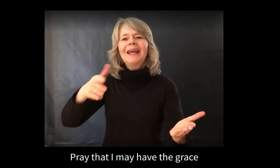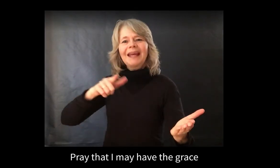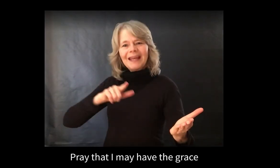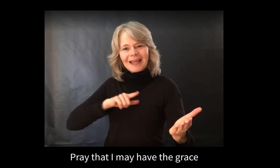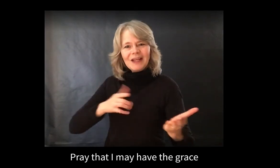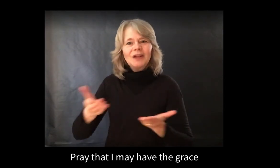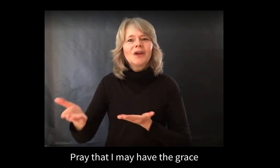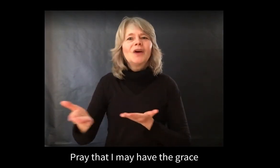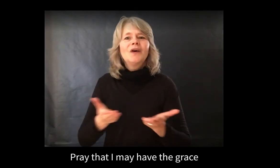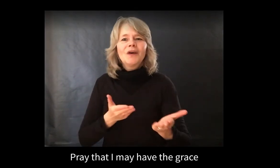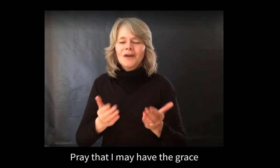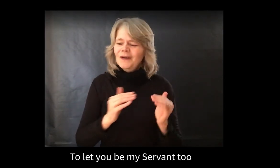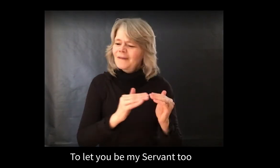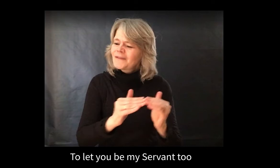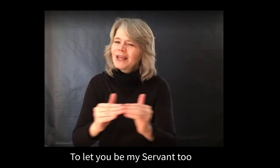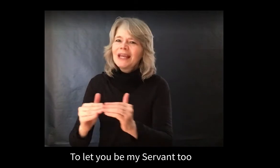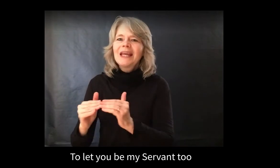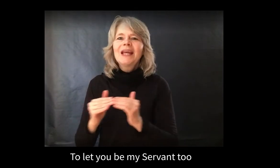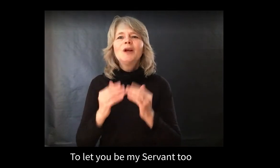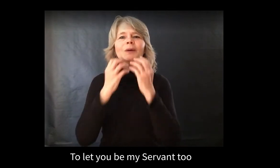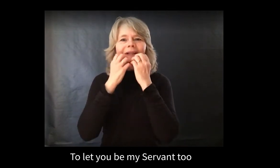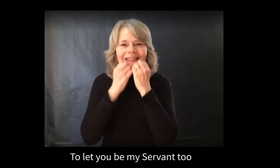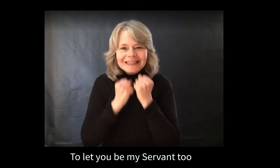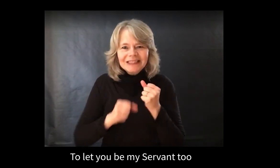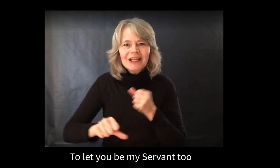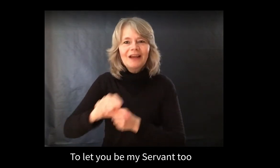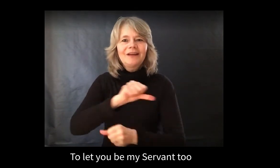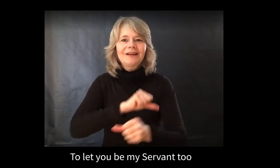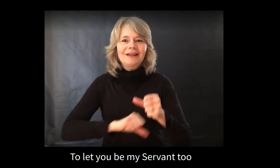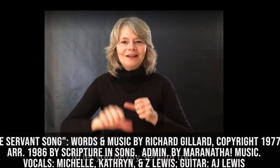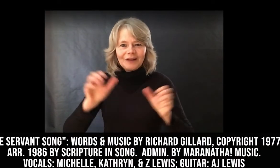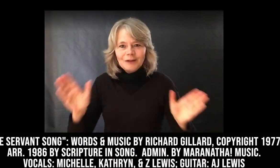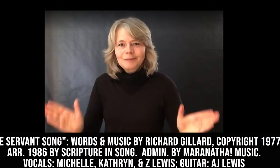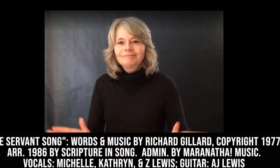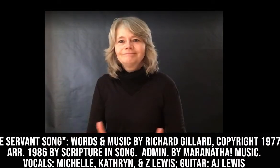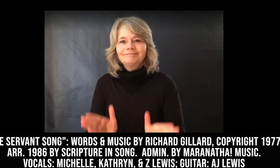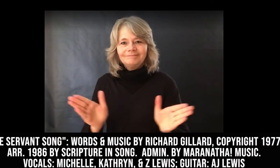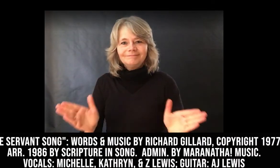might have the grace to let you be my